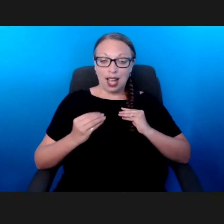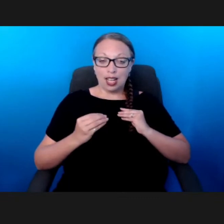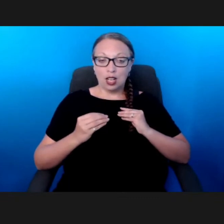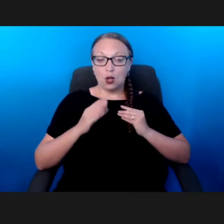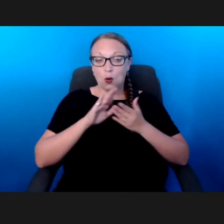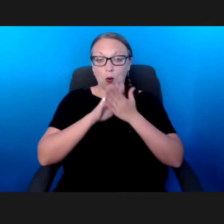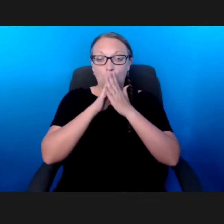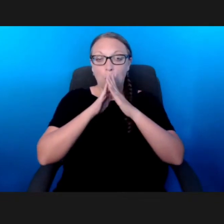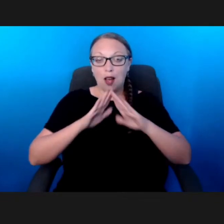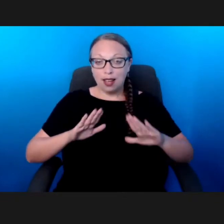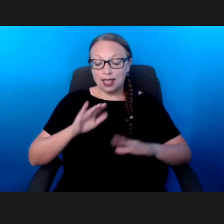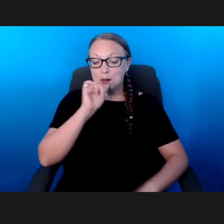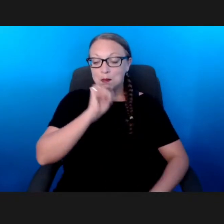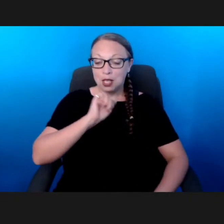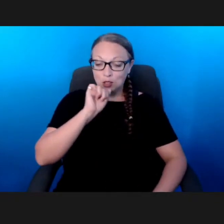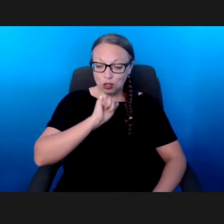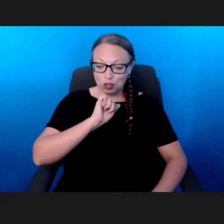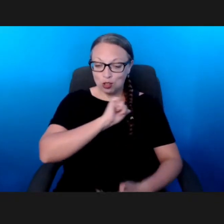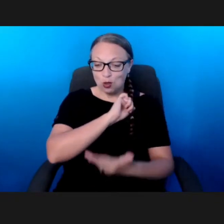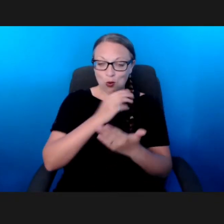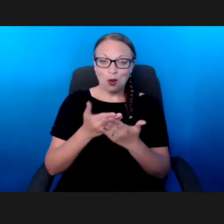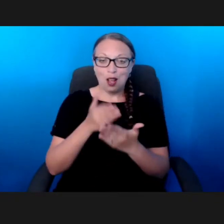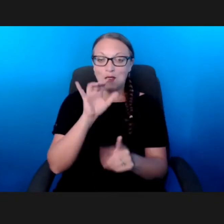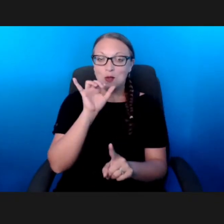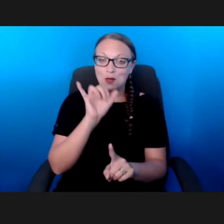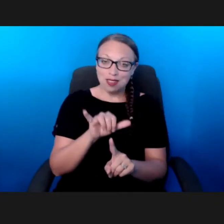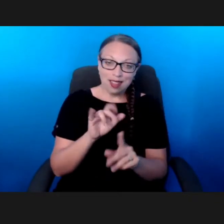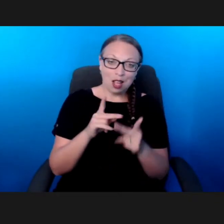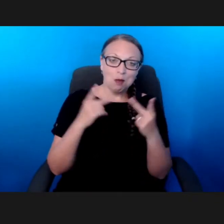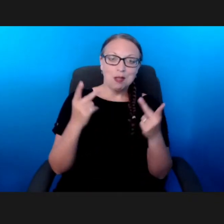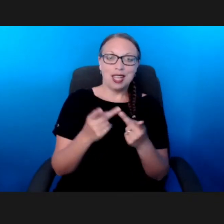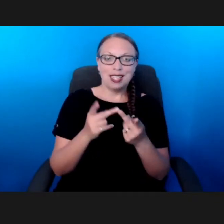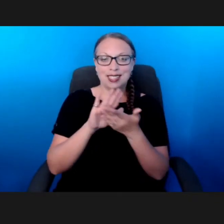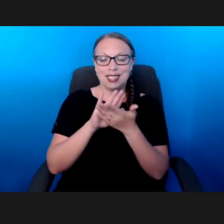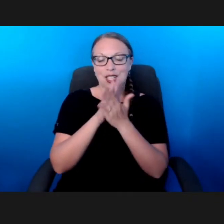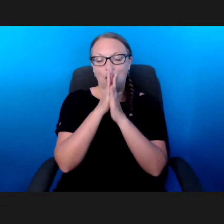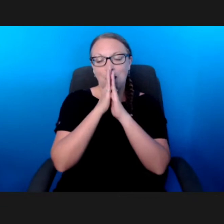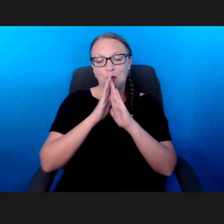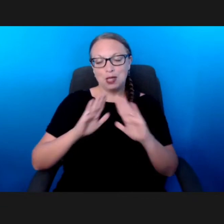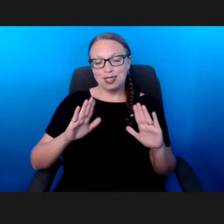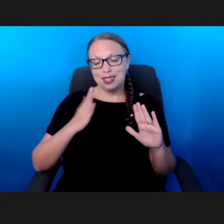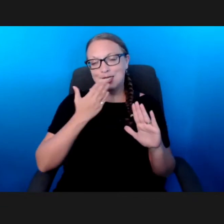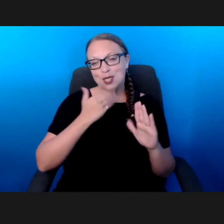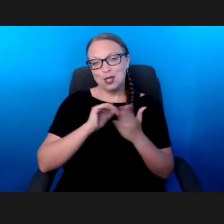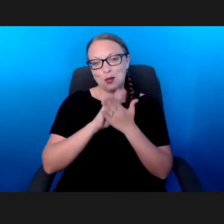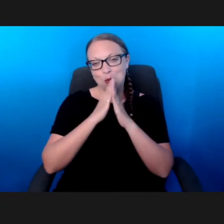quiet, come to that place of peace, sweet peace.